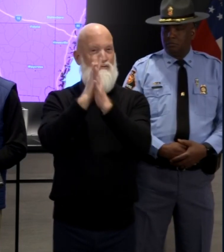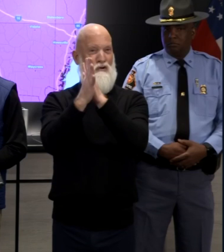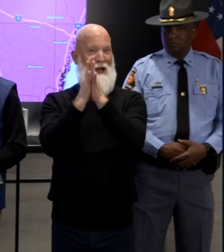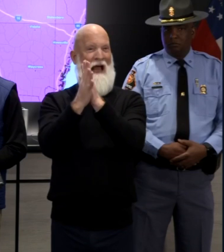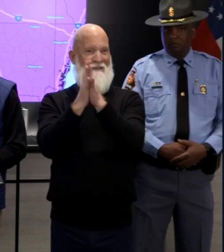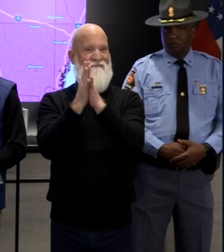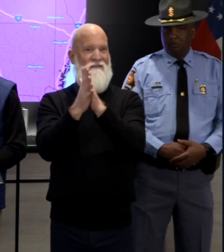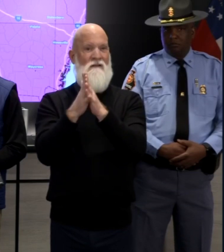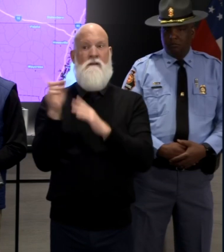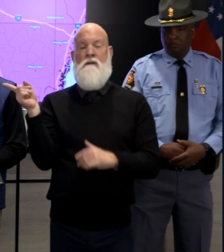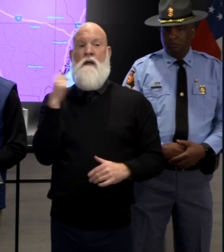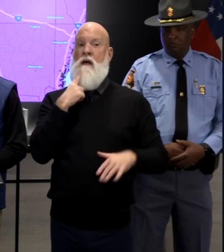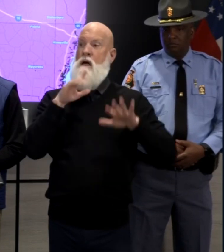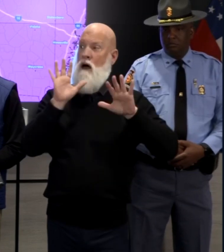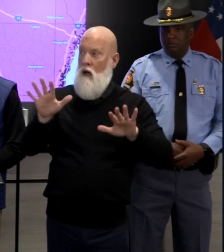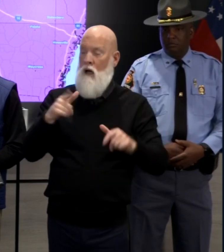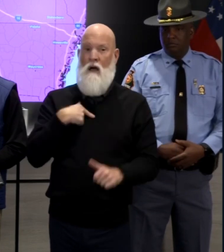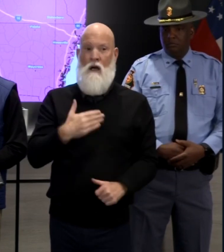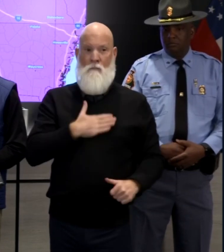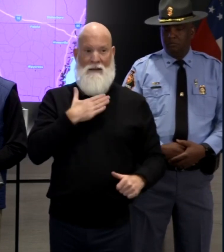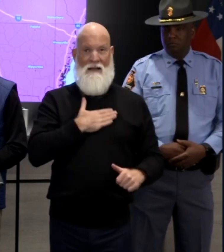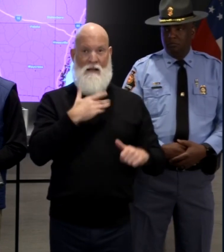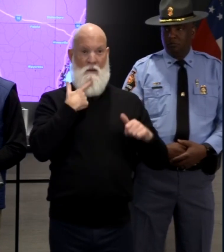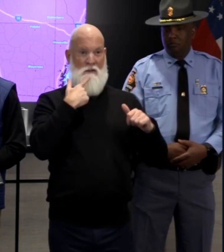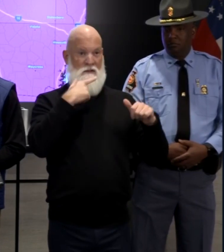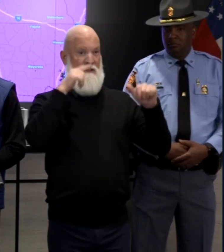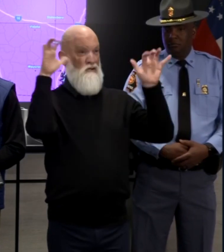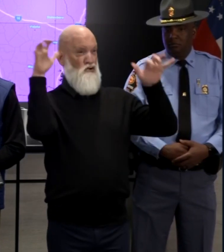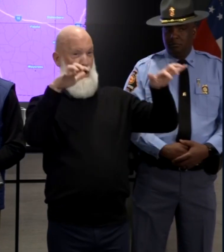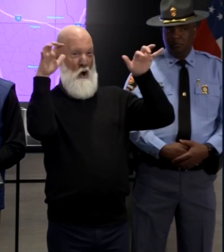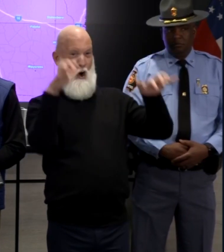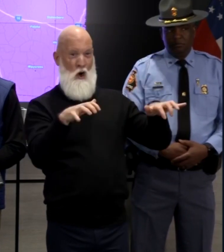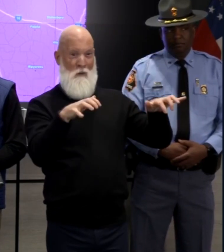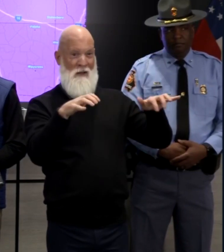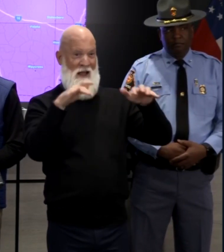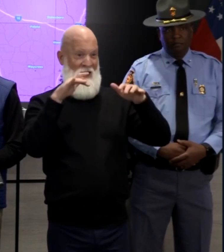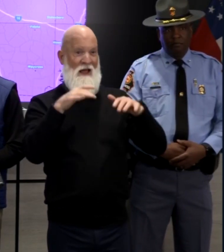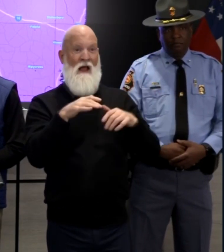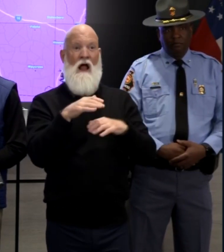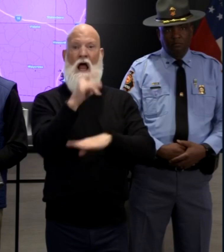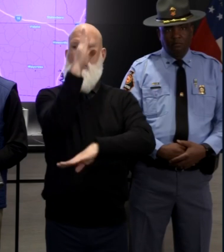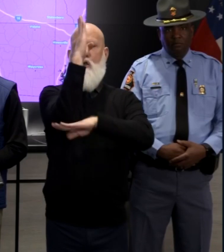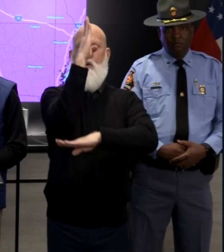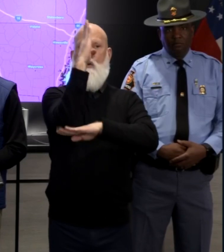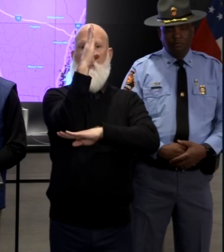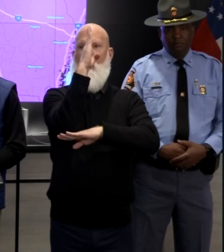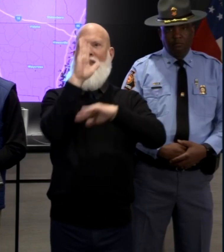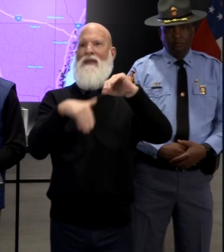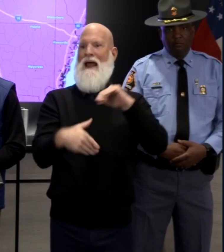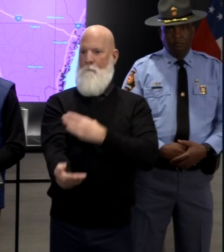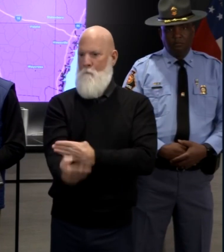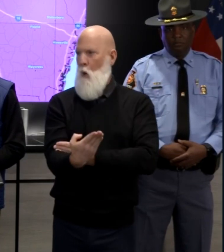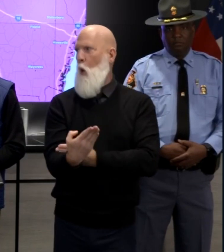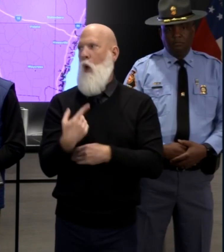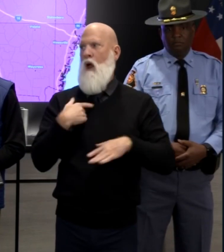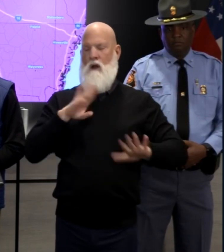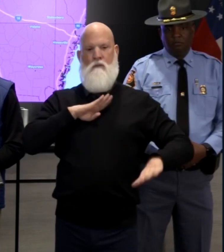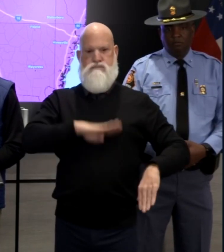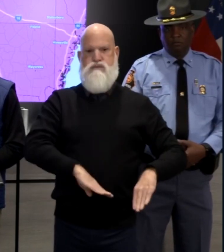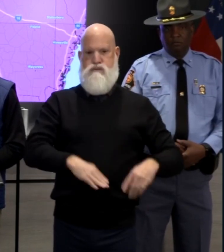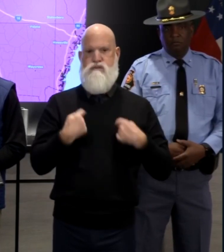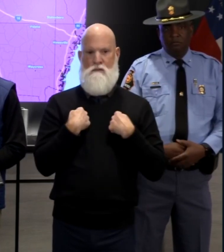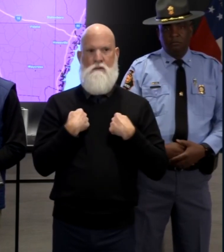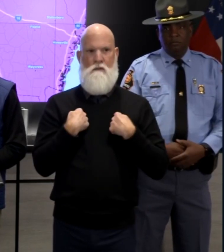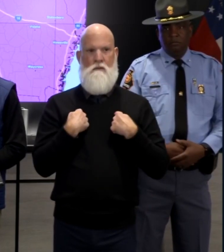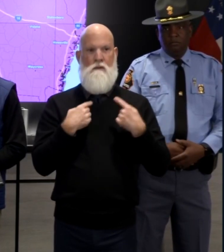not this morning, to help get our visitors out of town. Great celebration last night for the college football